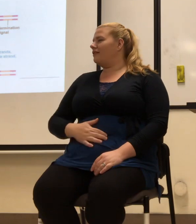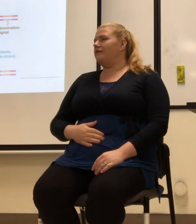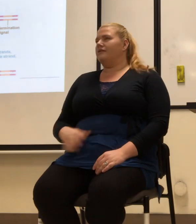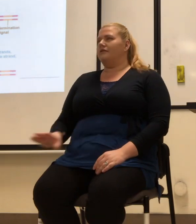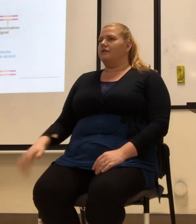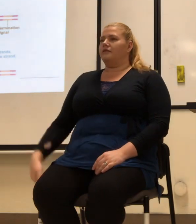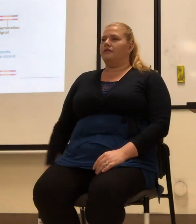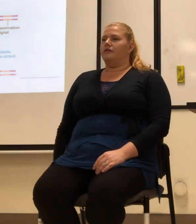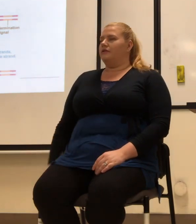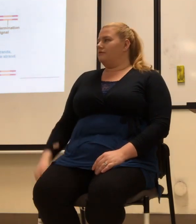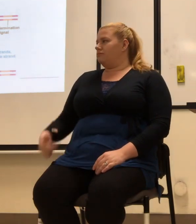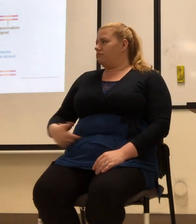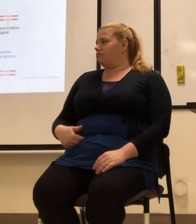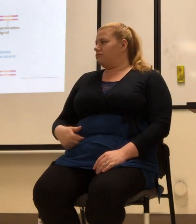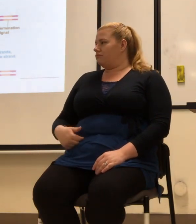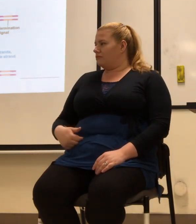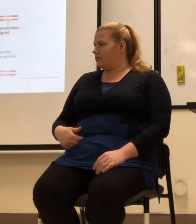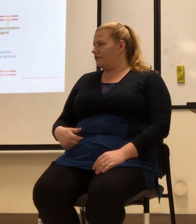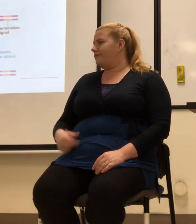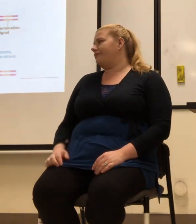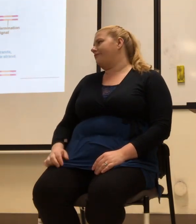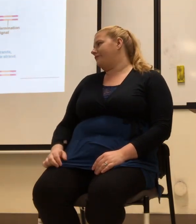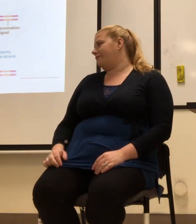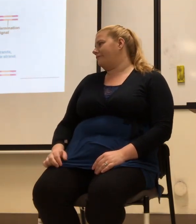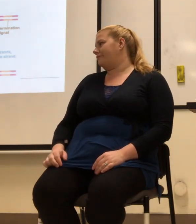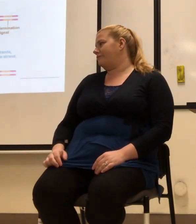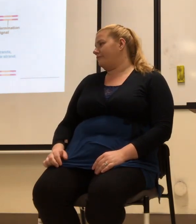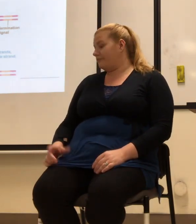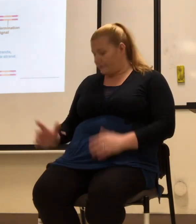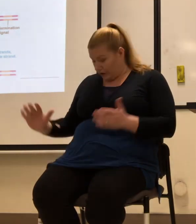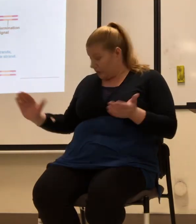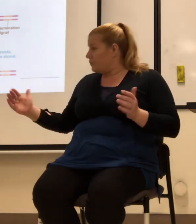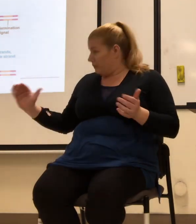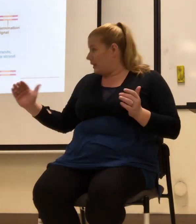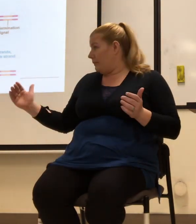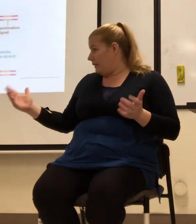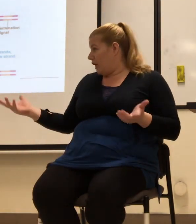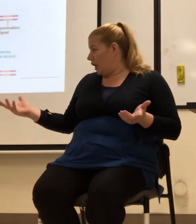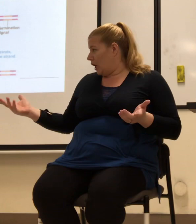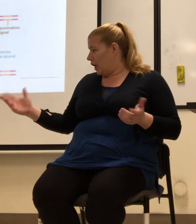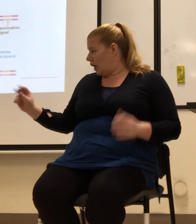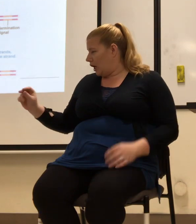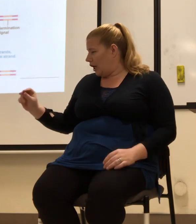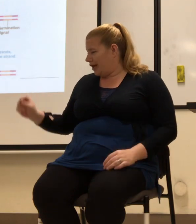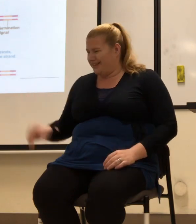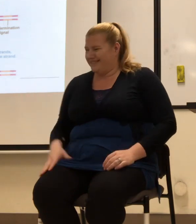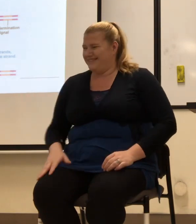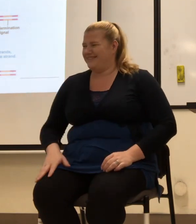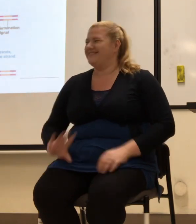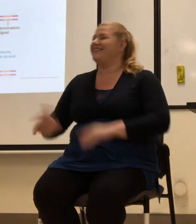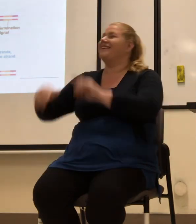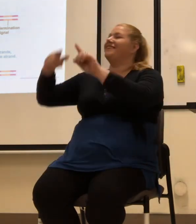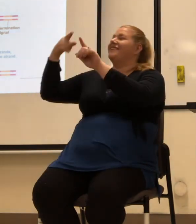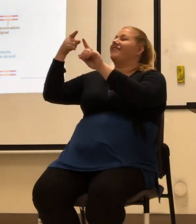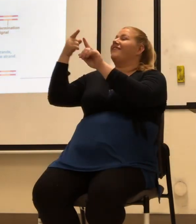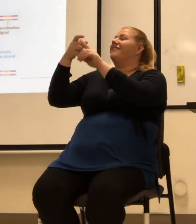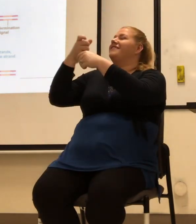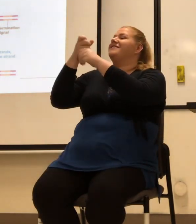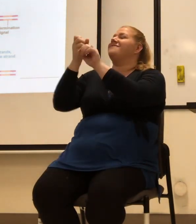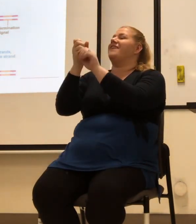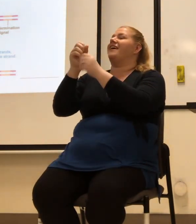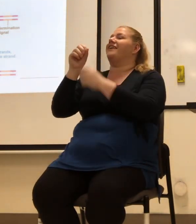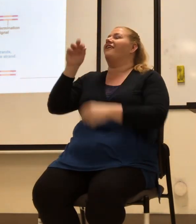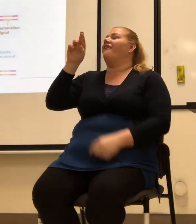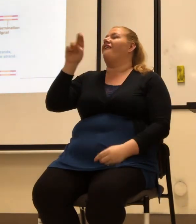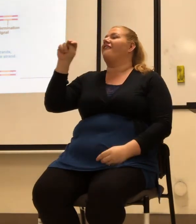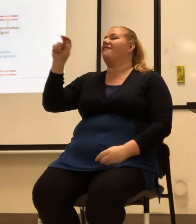To make an, just think, why am I showing this to you? The goal is to make mRNA, right? Because that will have